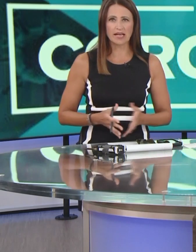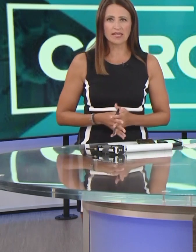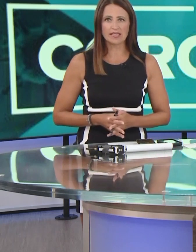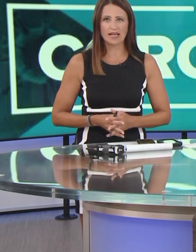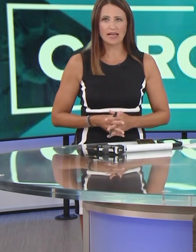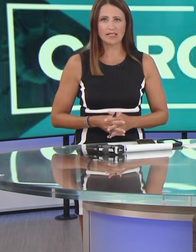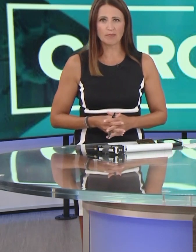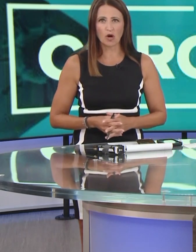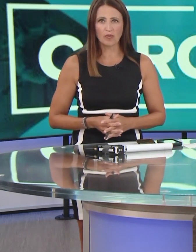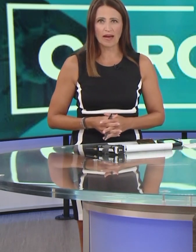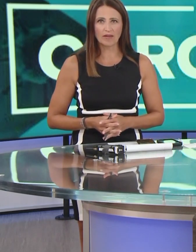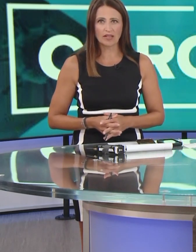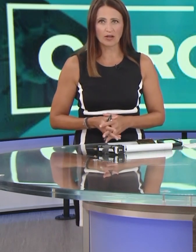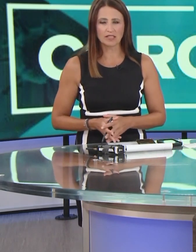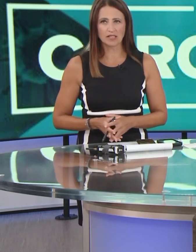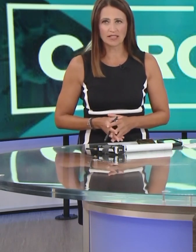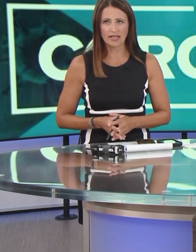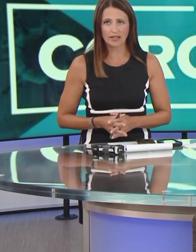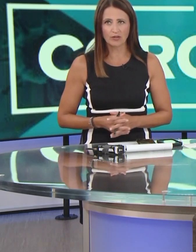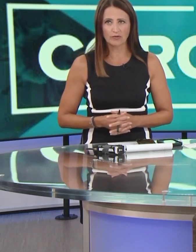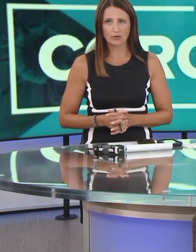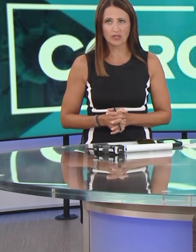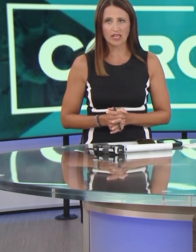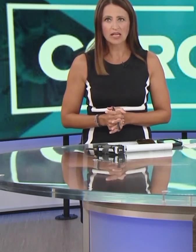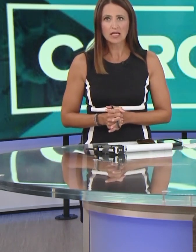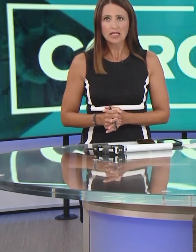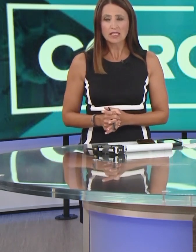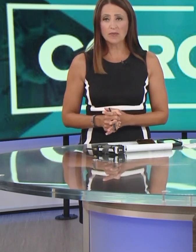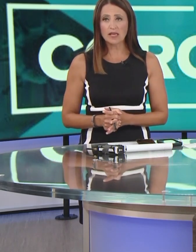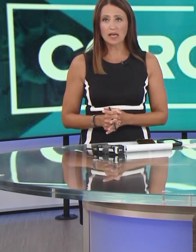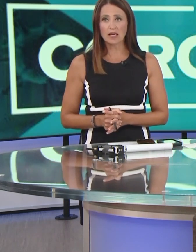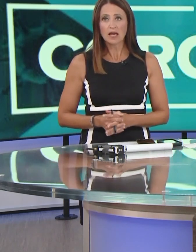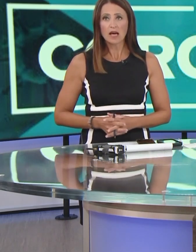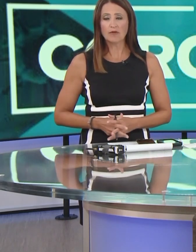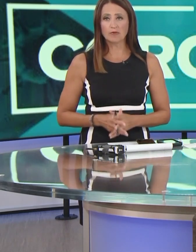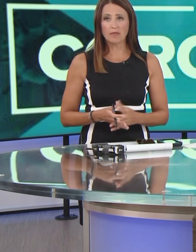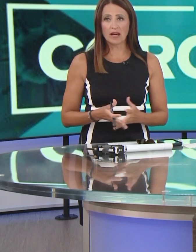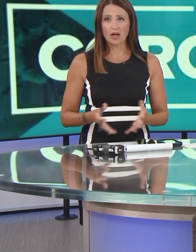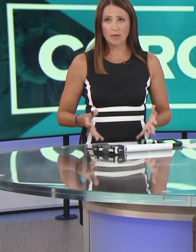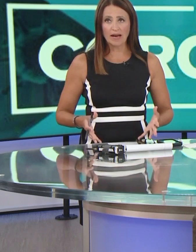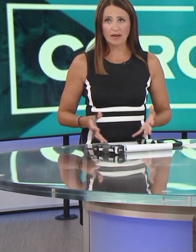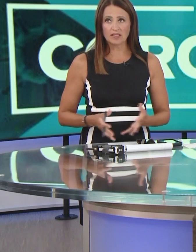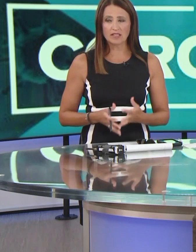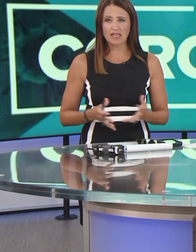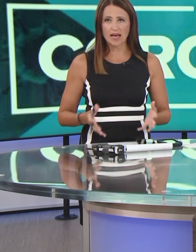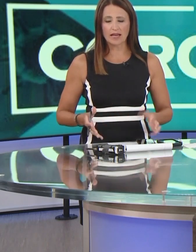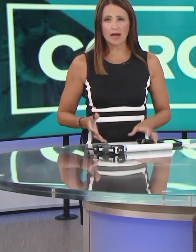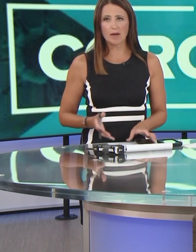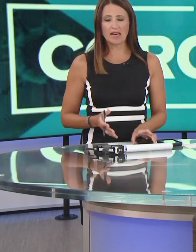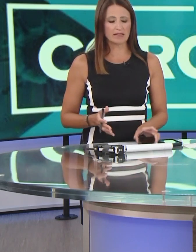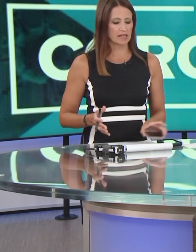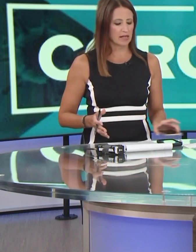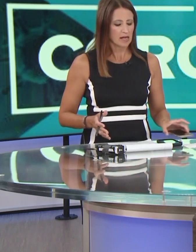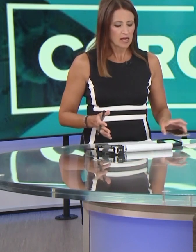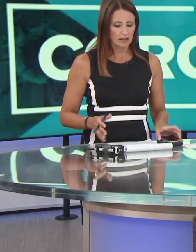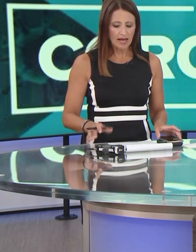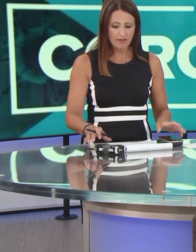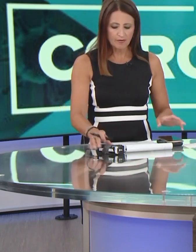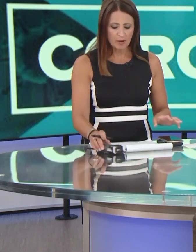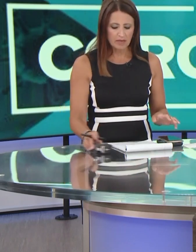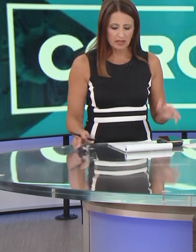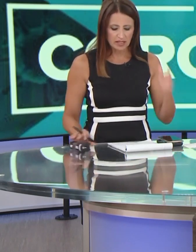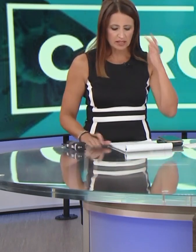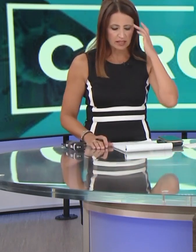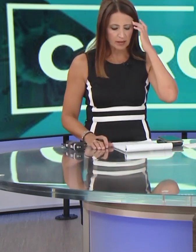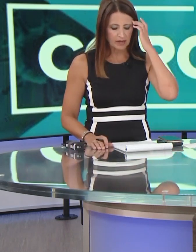in the state. Today, he's in Pope County at Arkansas Tech University, speaking from there about the economics and